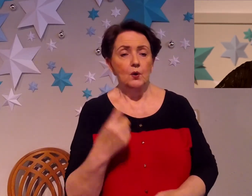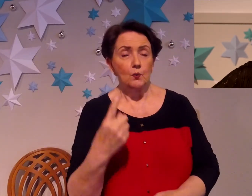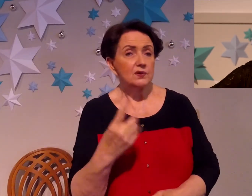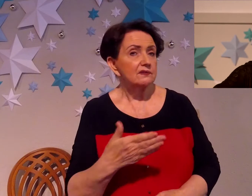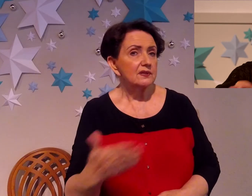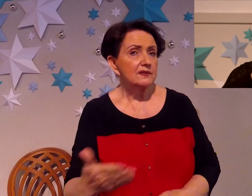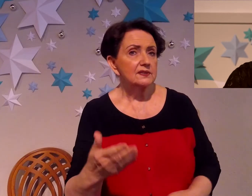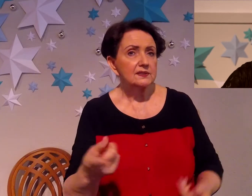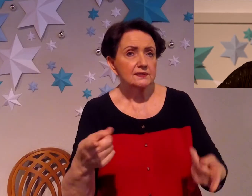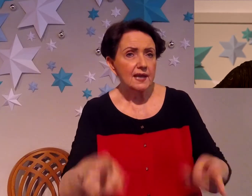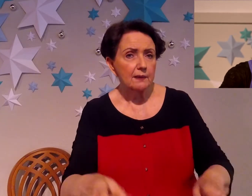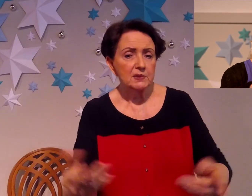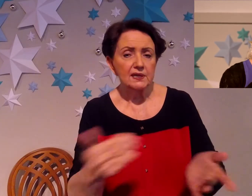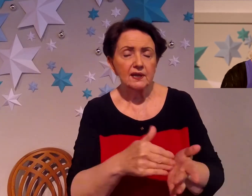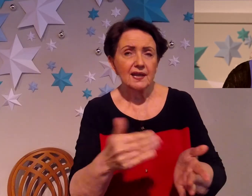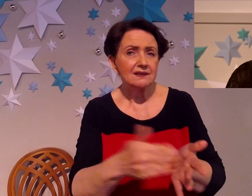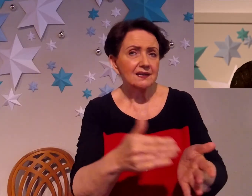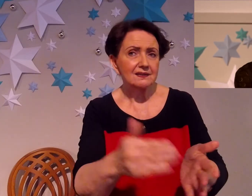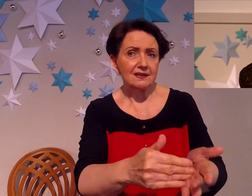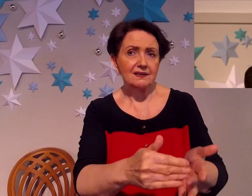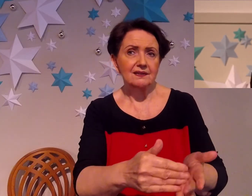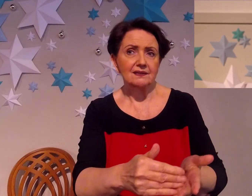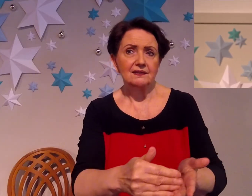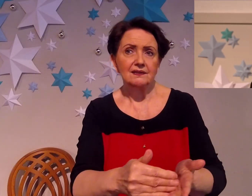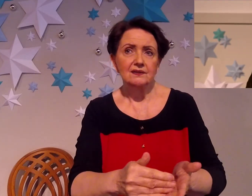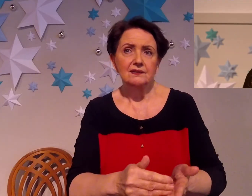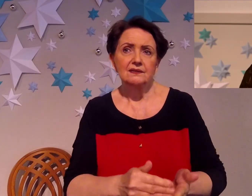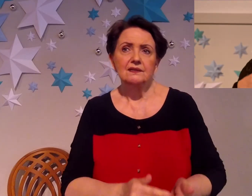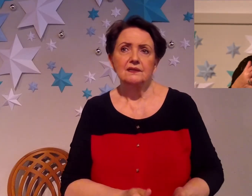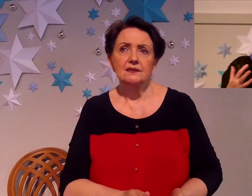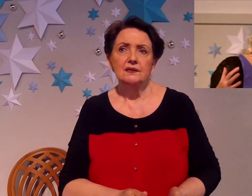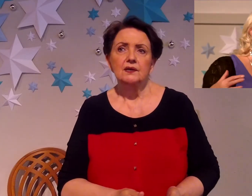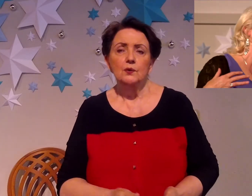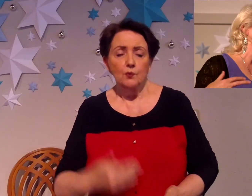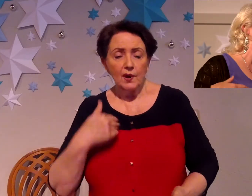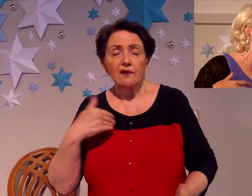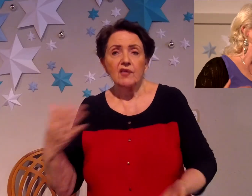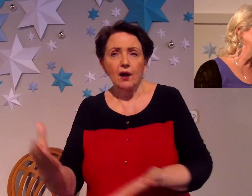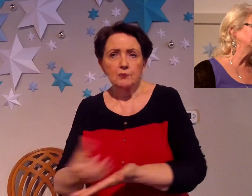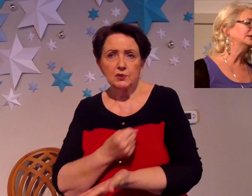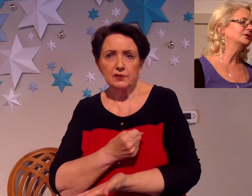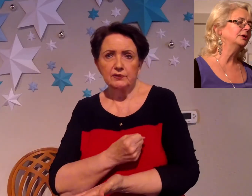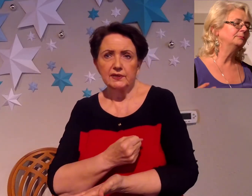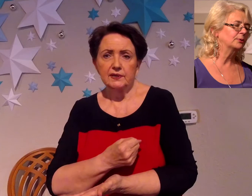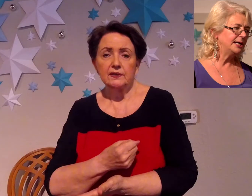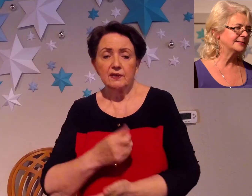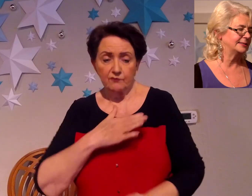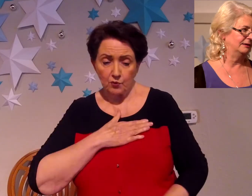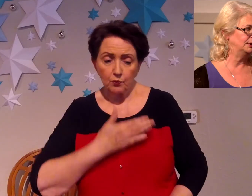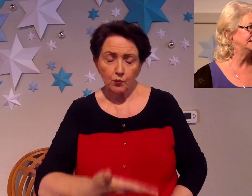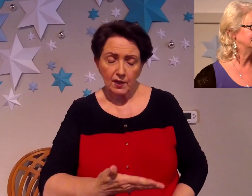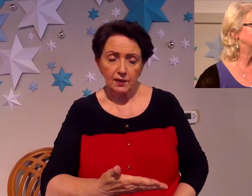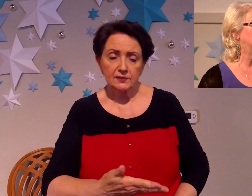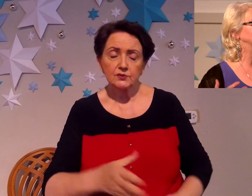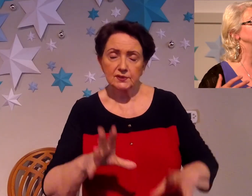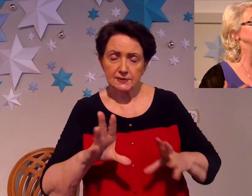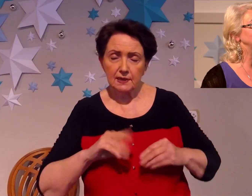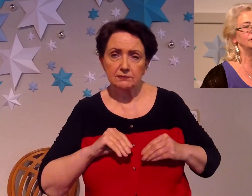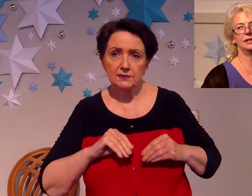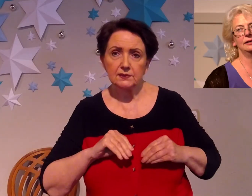that's happening over and over and over again is that we get the opportunity, if we are willing to embrace it, we get